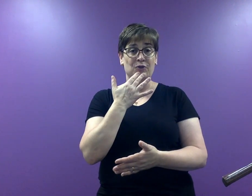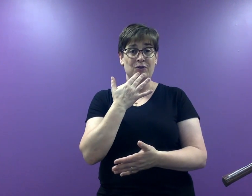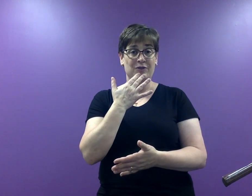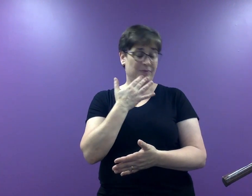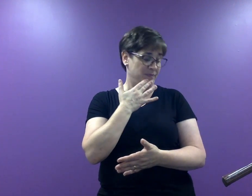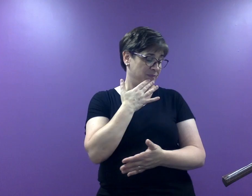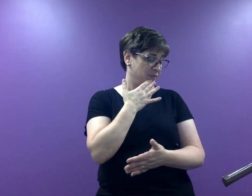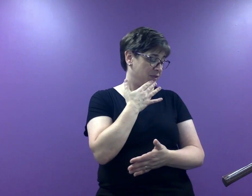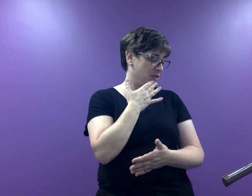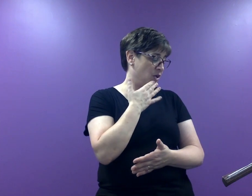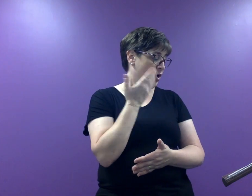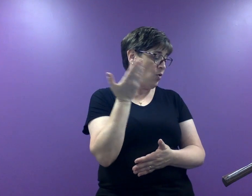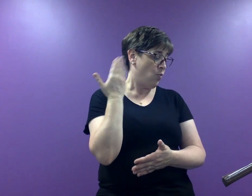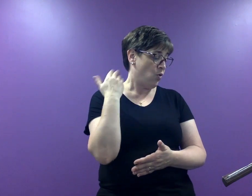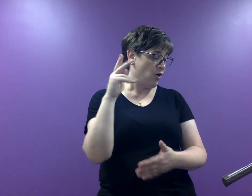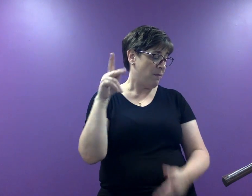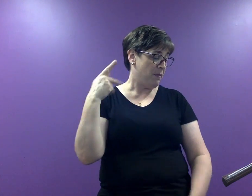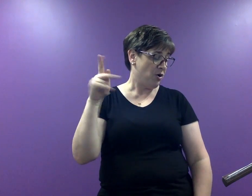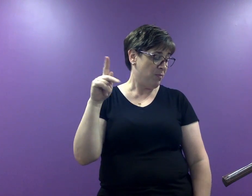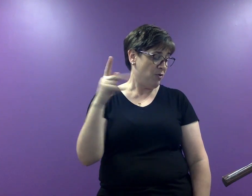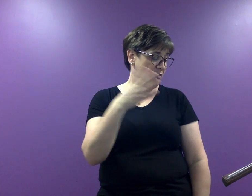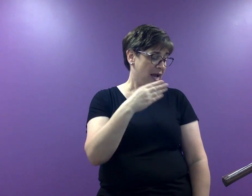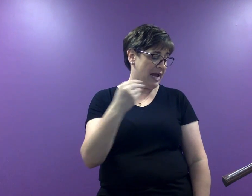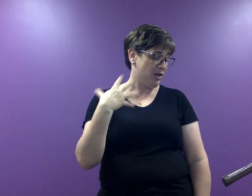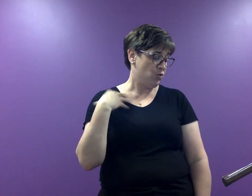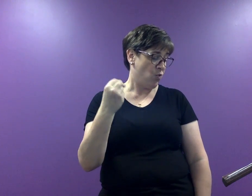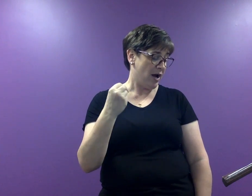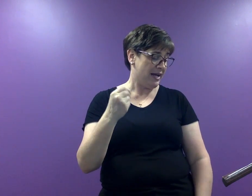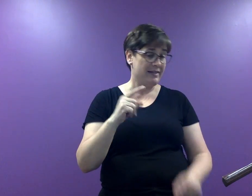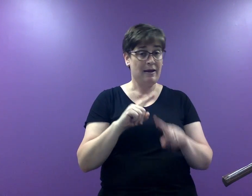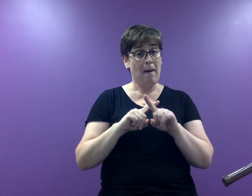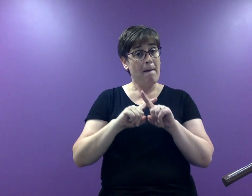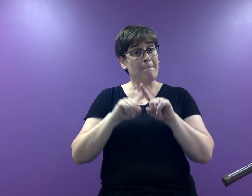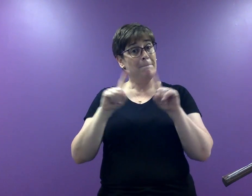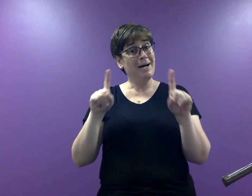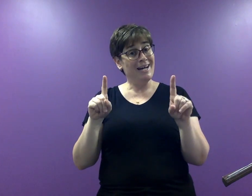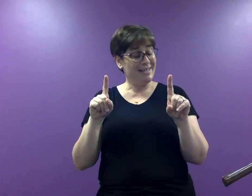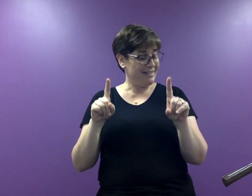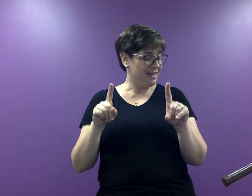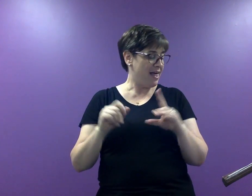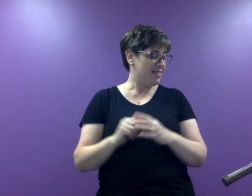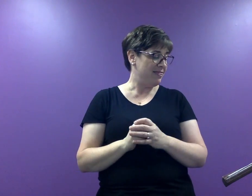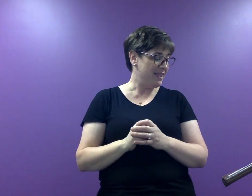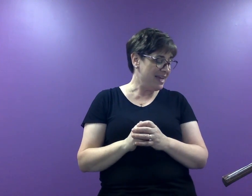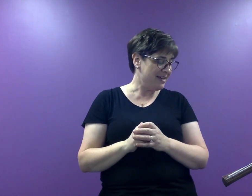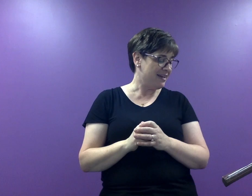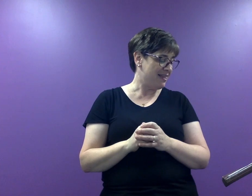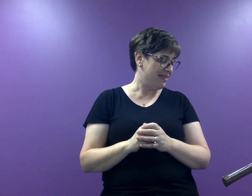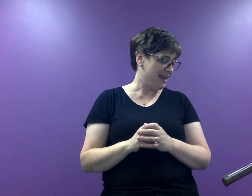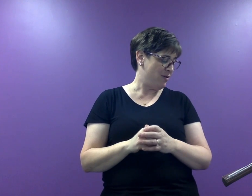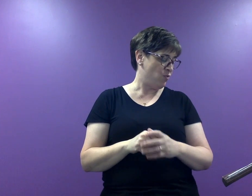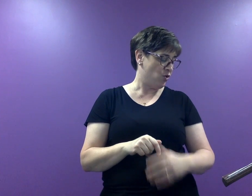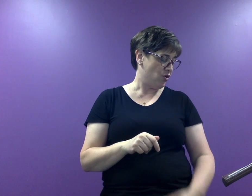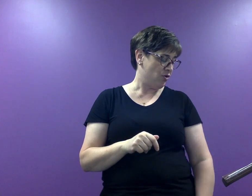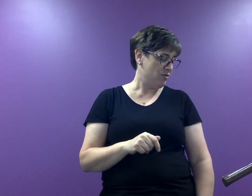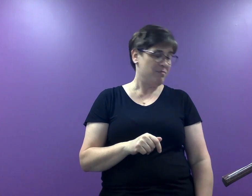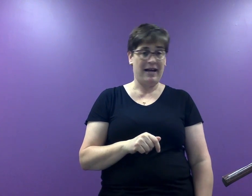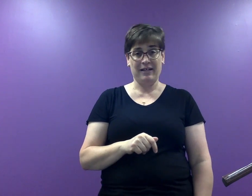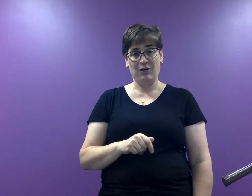colors were purple and white, but then they were black and